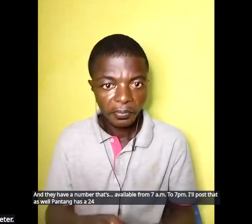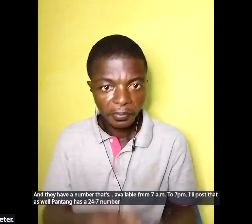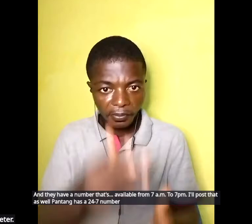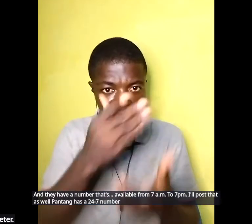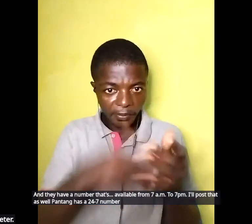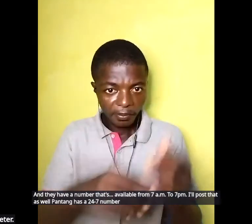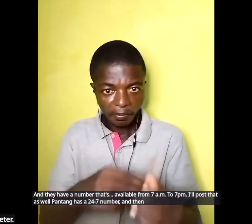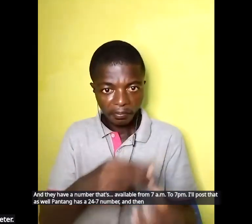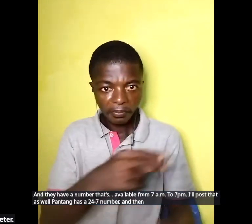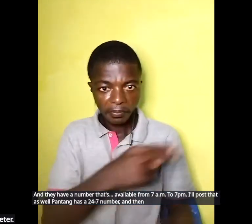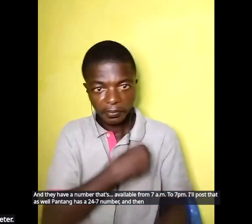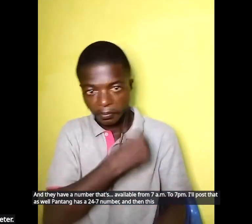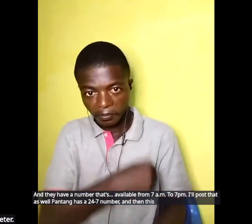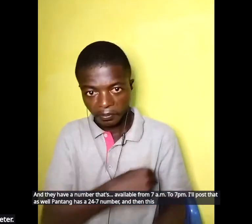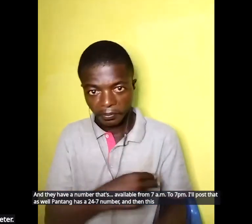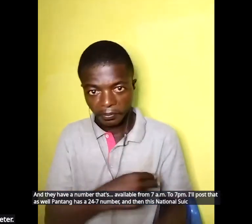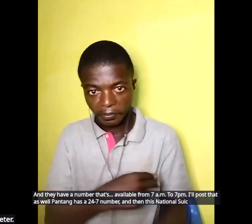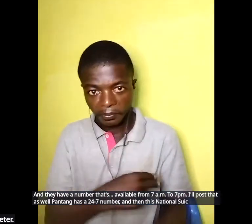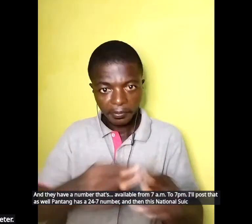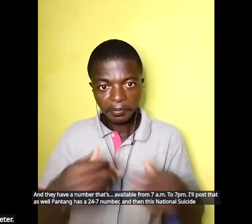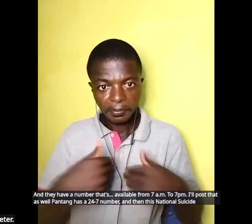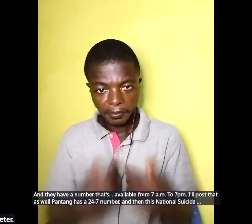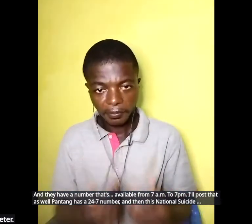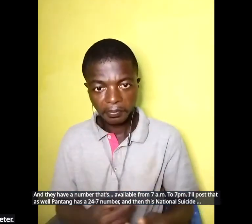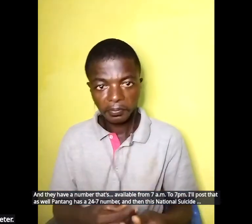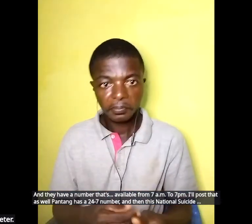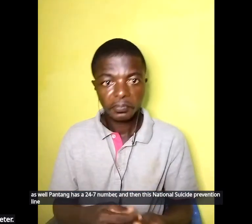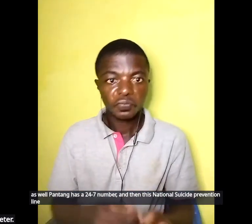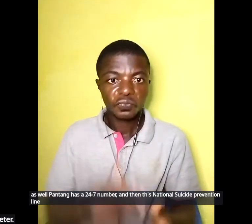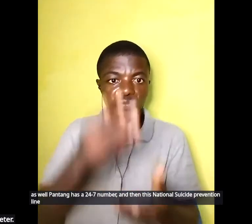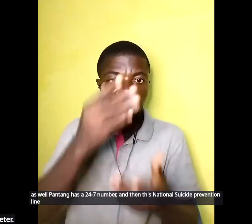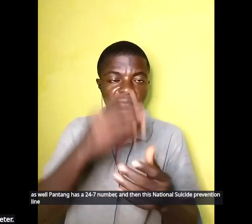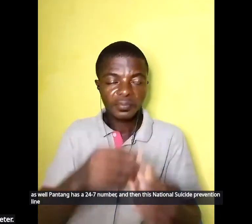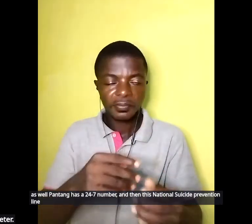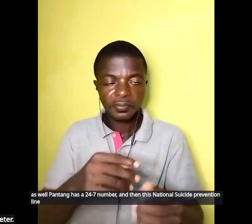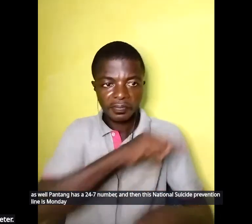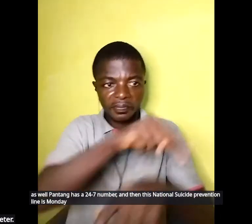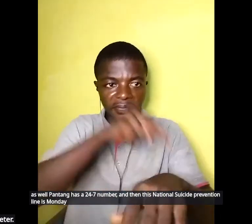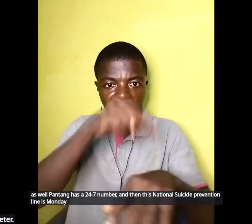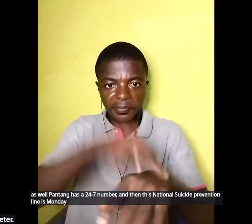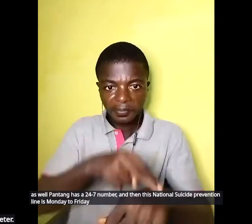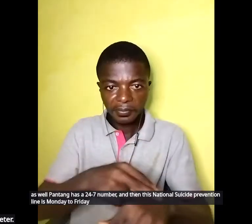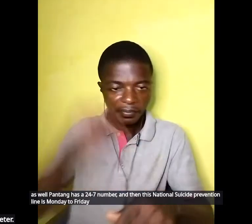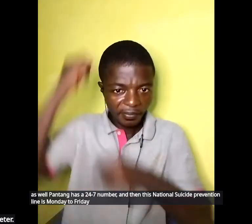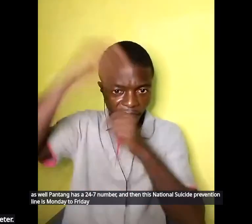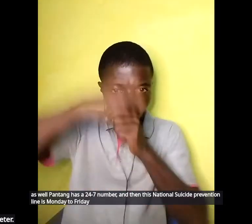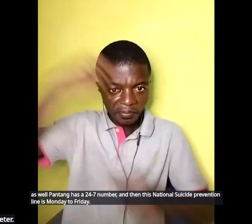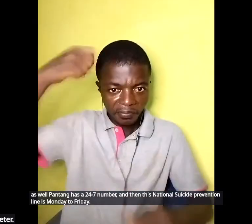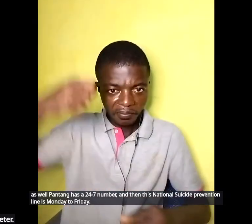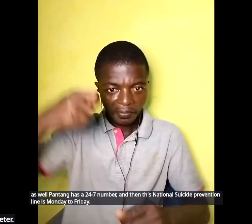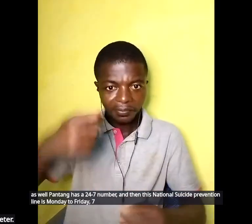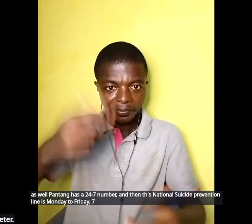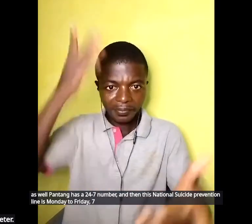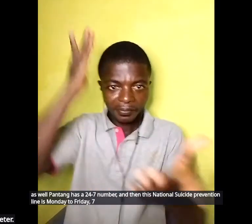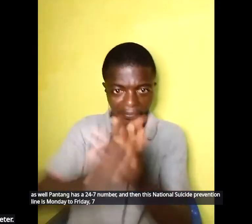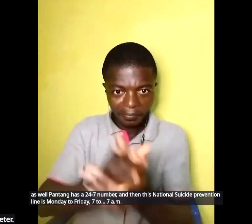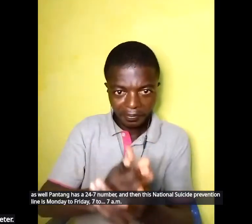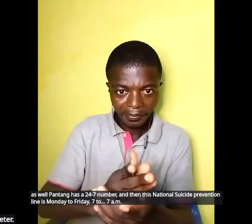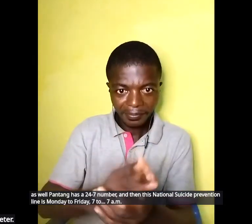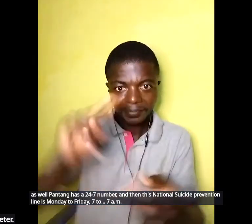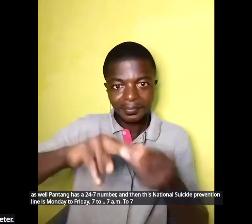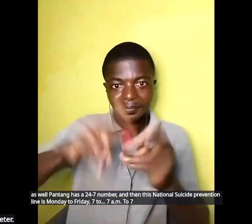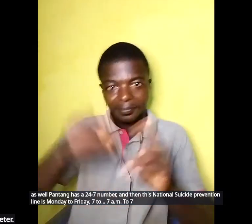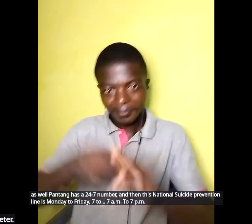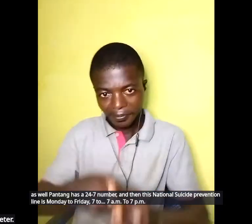then this National Suicide Prevention Line is Monday to Friday, 7 a.m. to 7